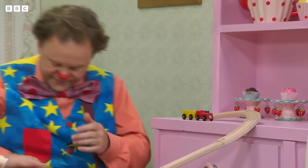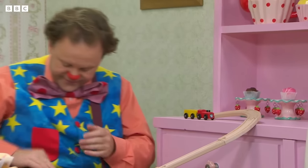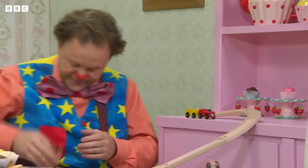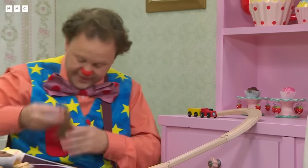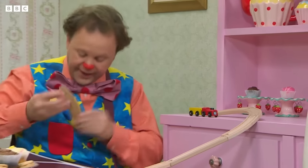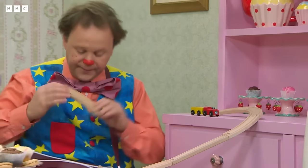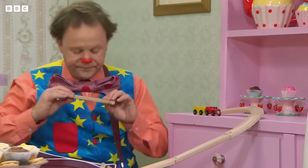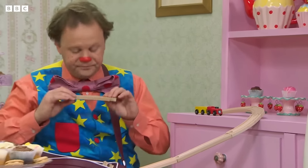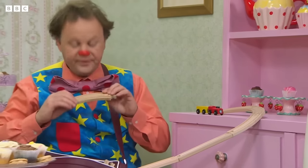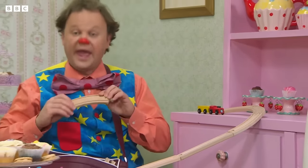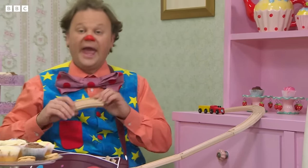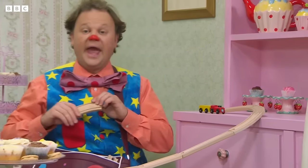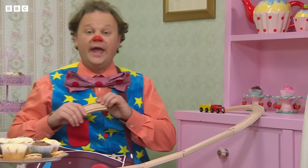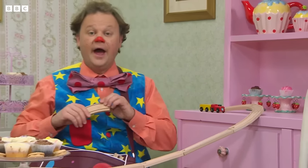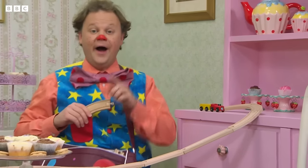Hello, Mr. Tumble.